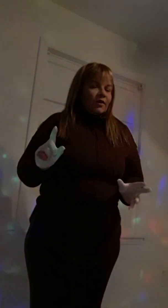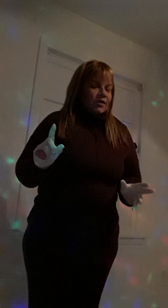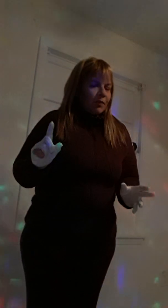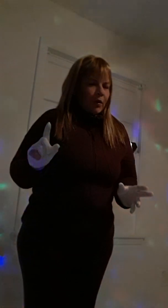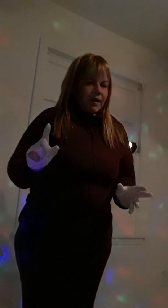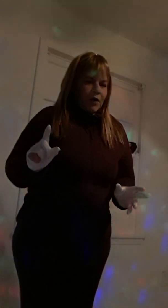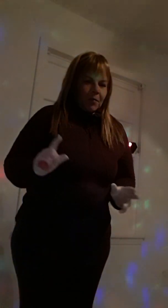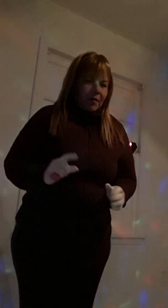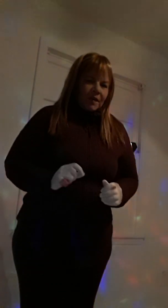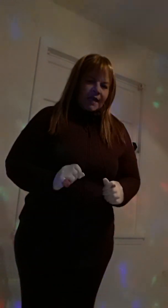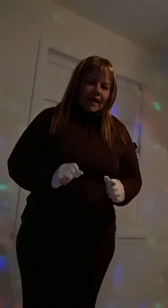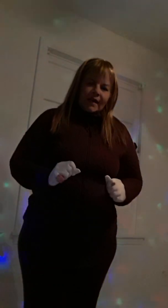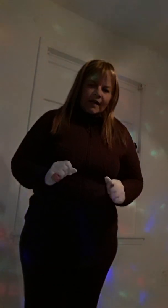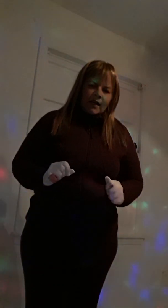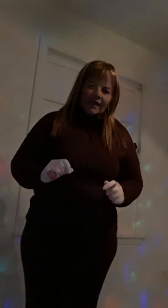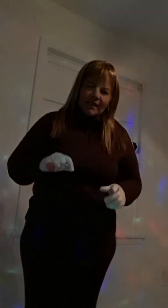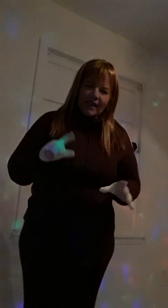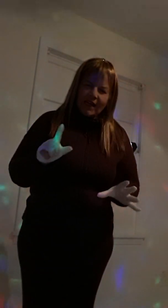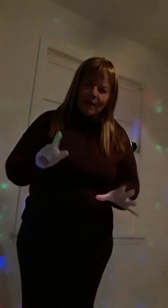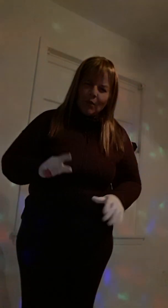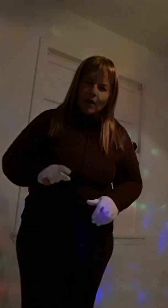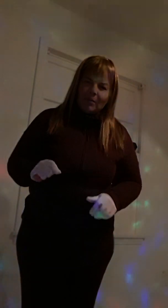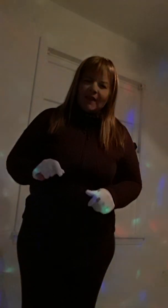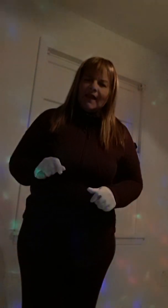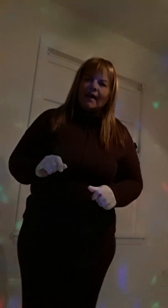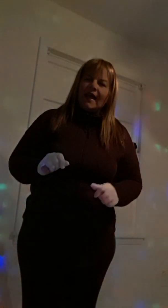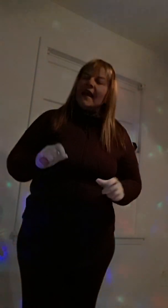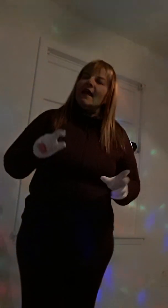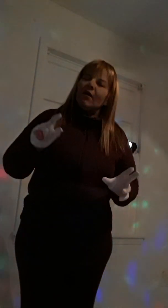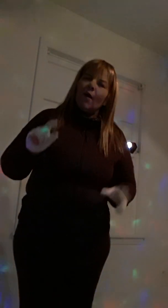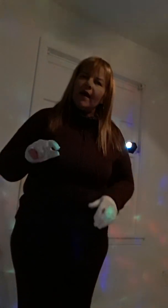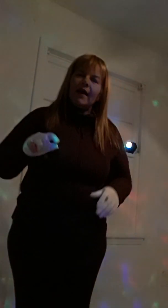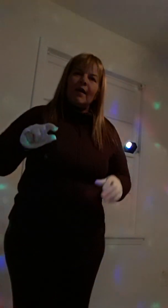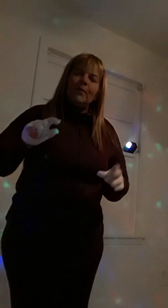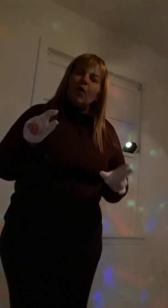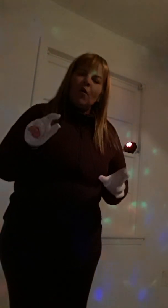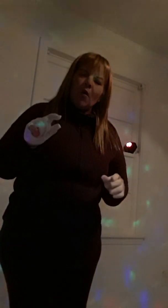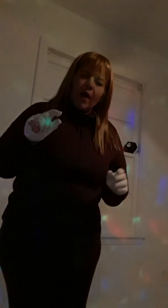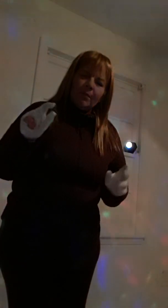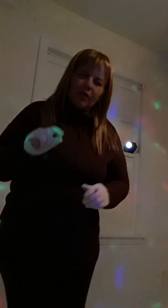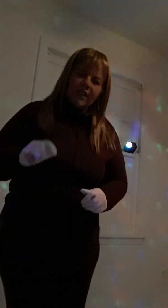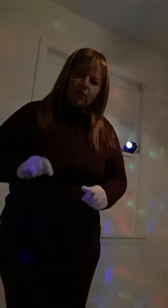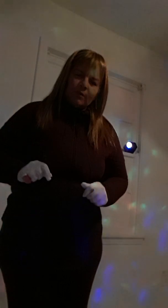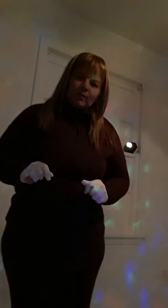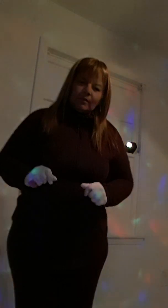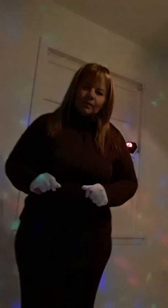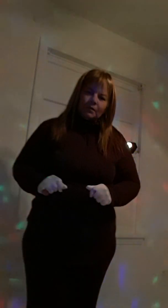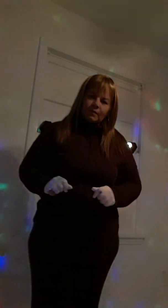se pueden comprometer ni siquiera por aprender el lenguaje poco a poquito.